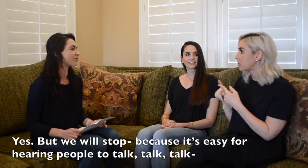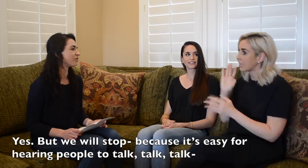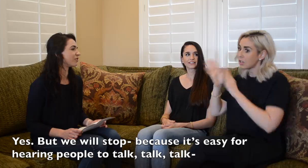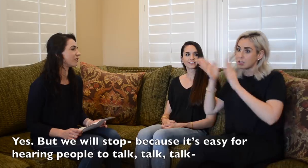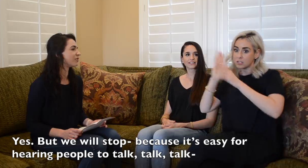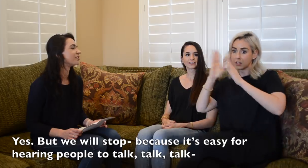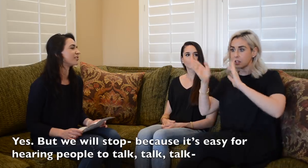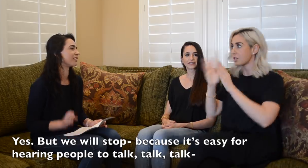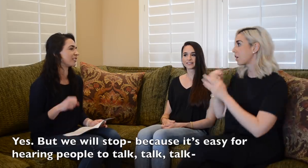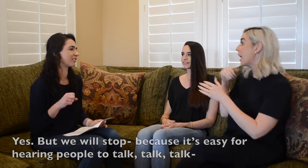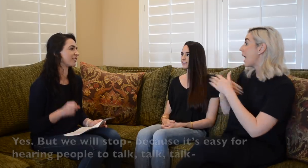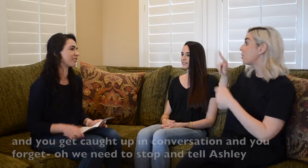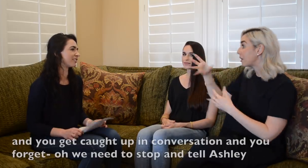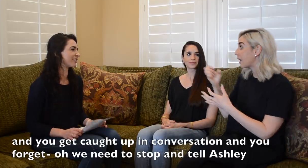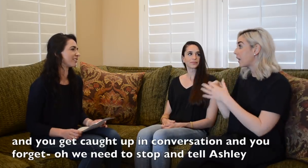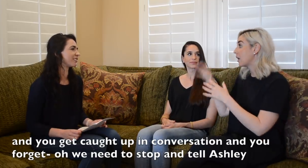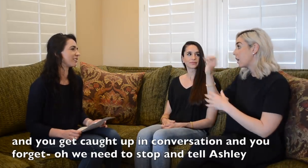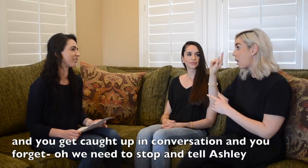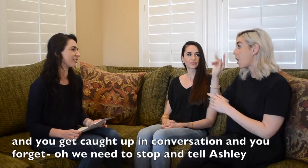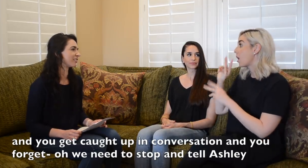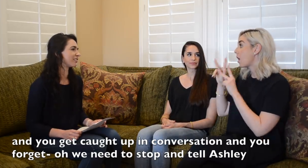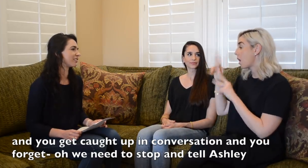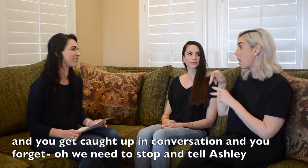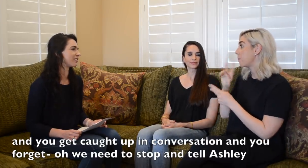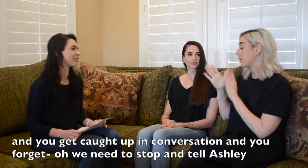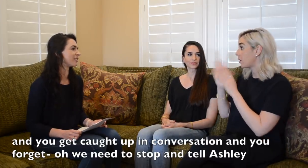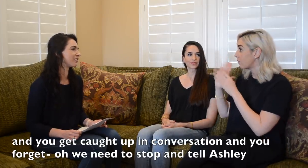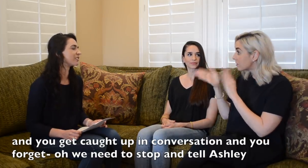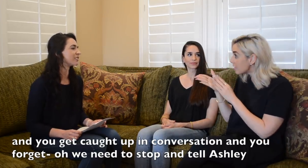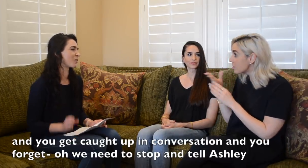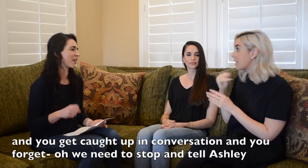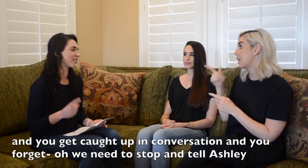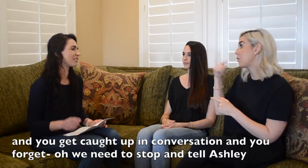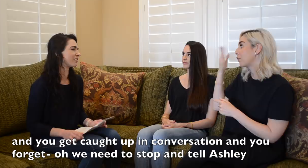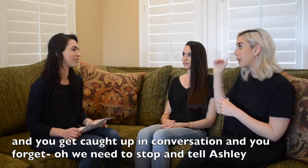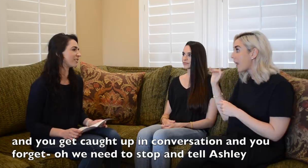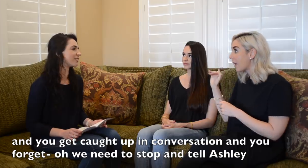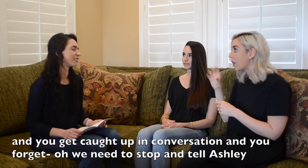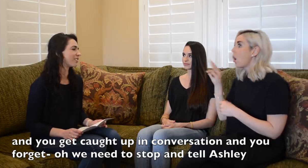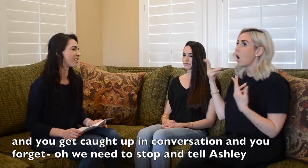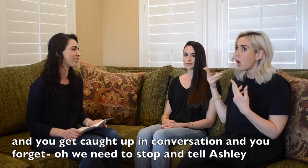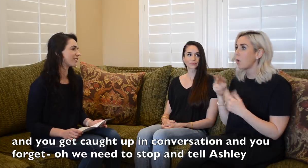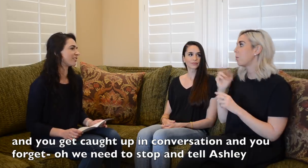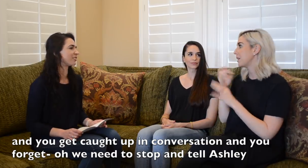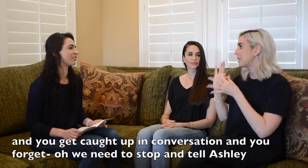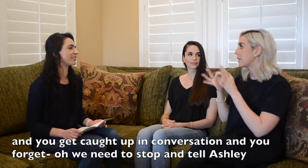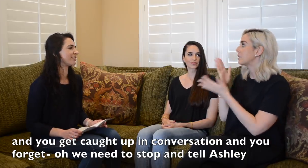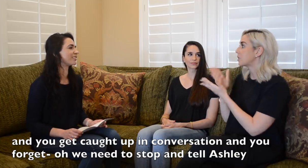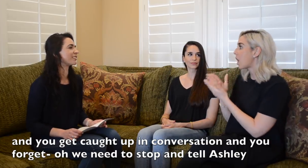like talk, and you get caught up in conversation and you forget, oh, we need to stop